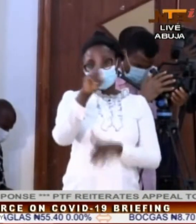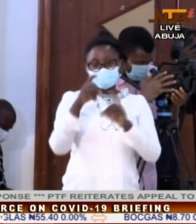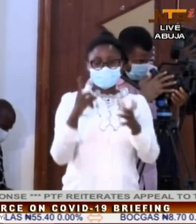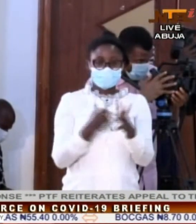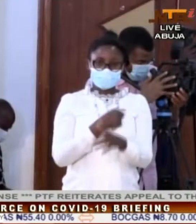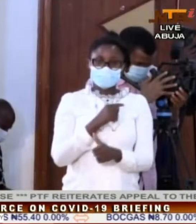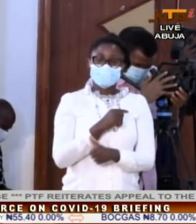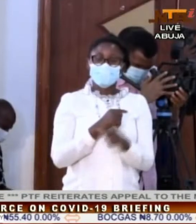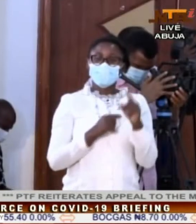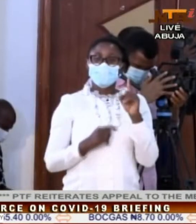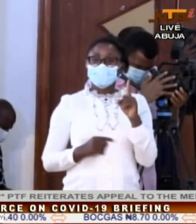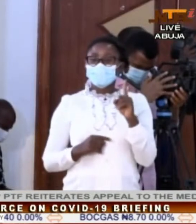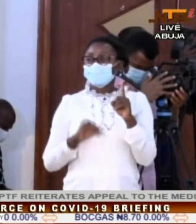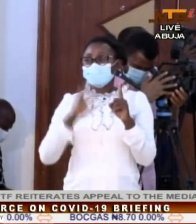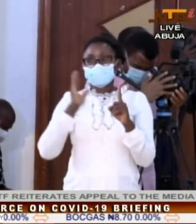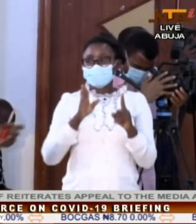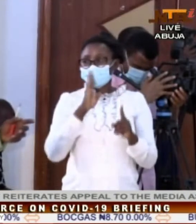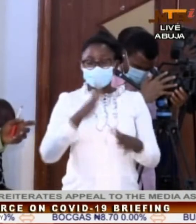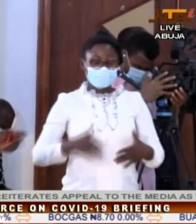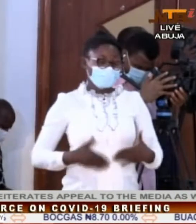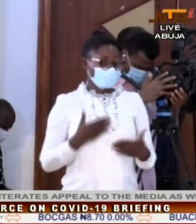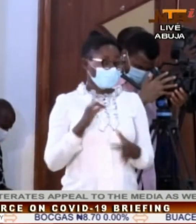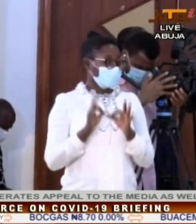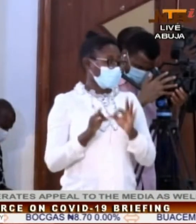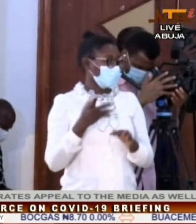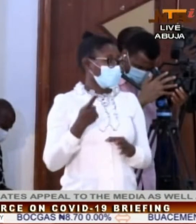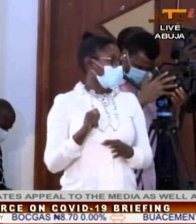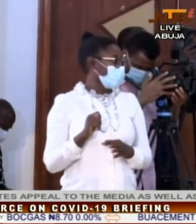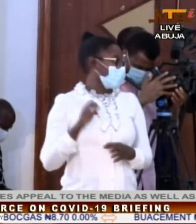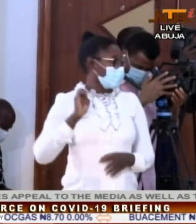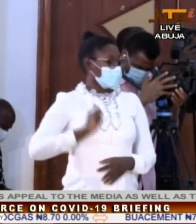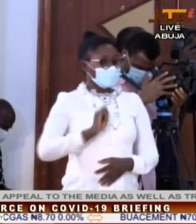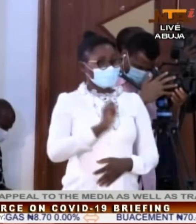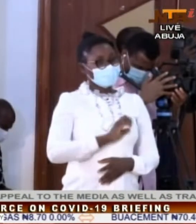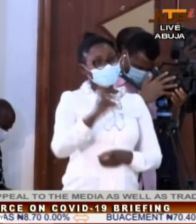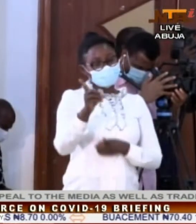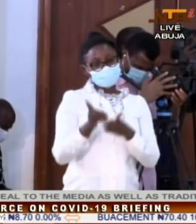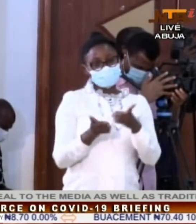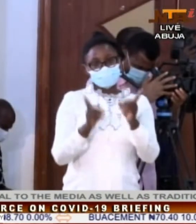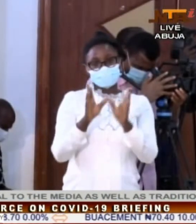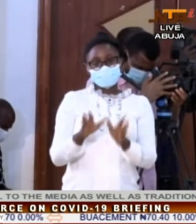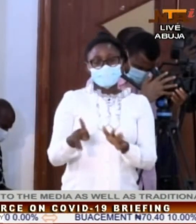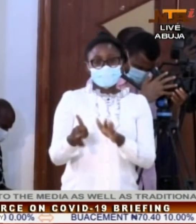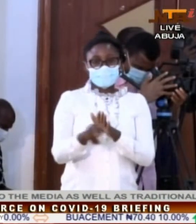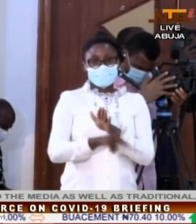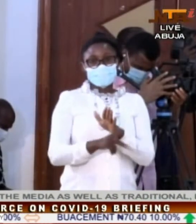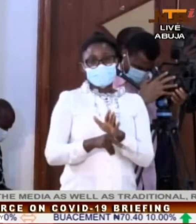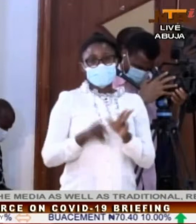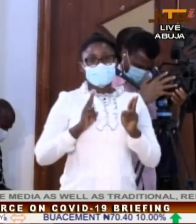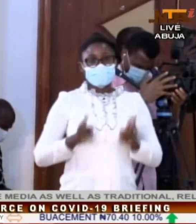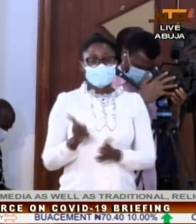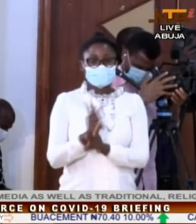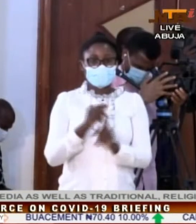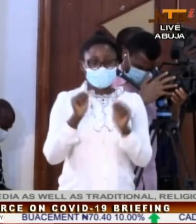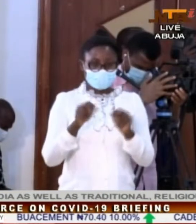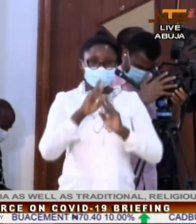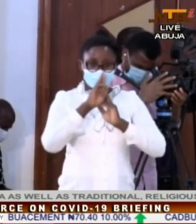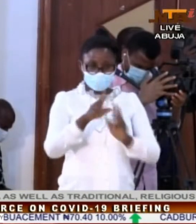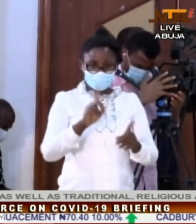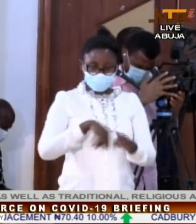one, I will be glad if the Executive Director, National Primary Healthcare could respond to